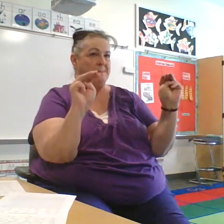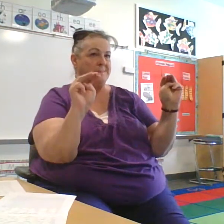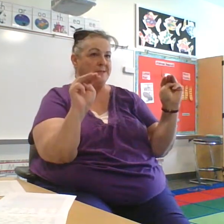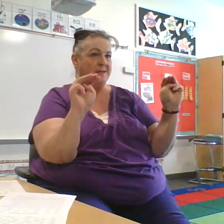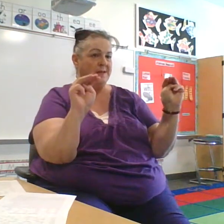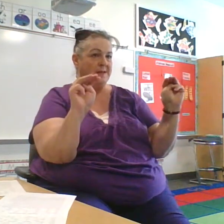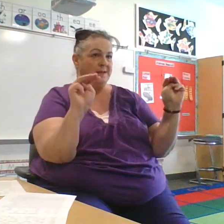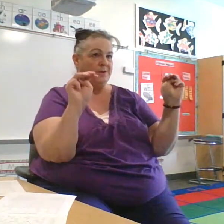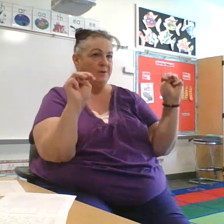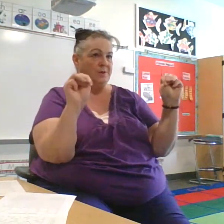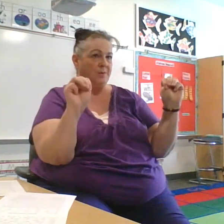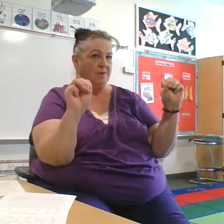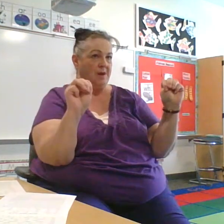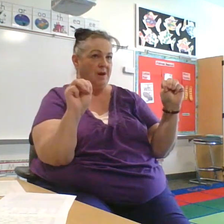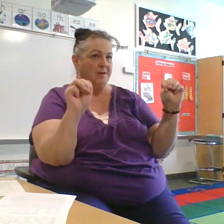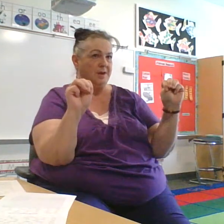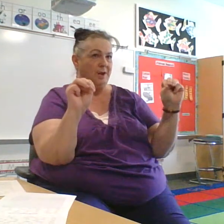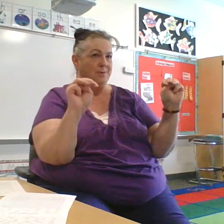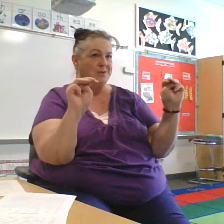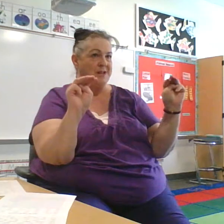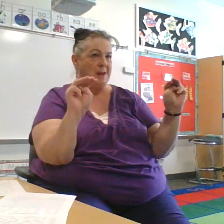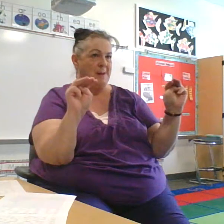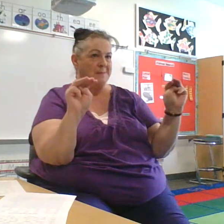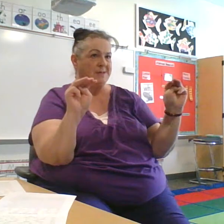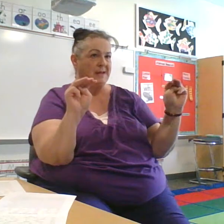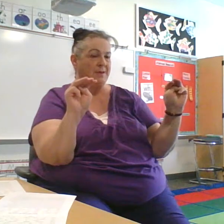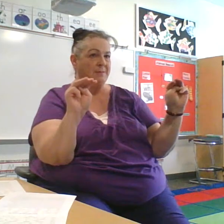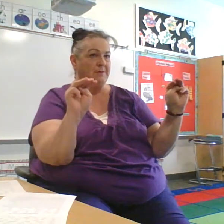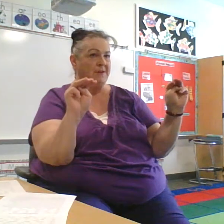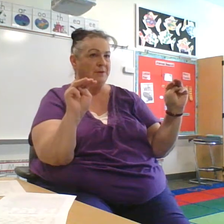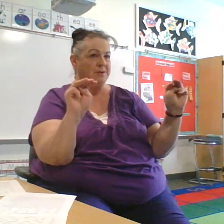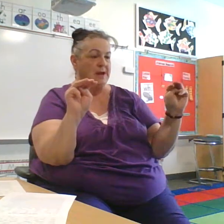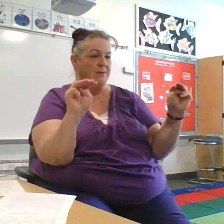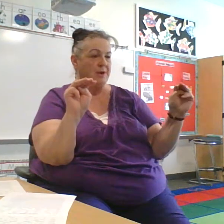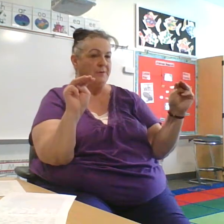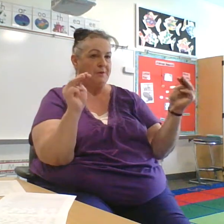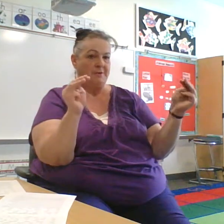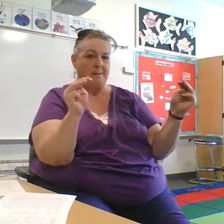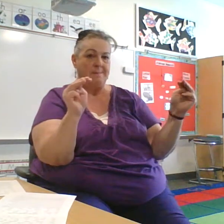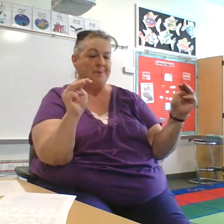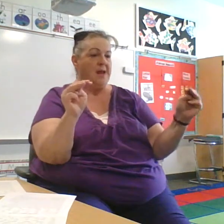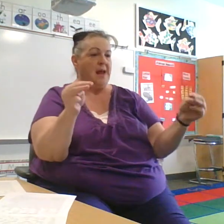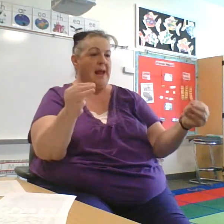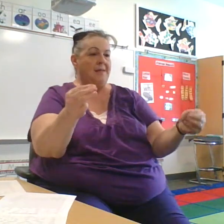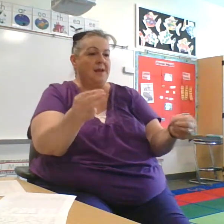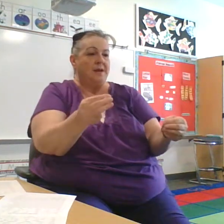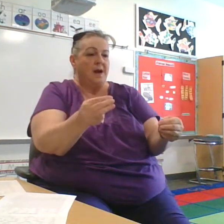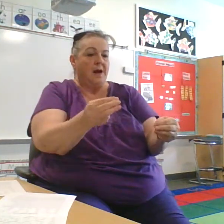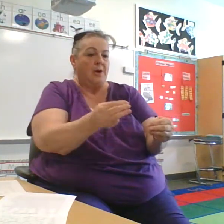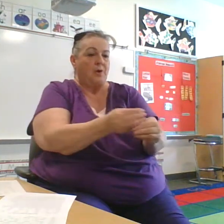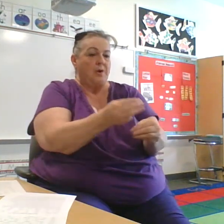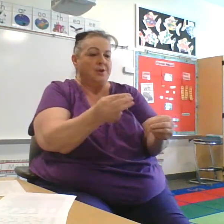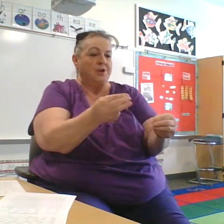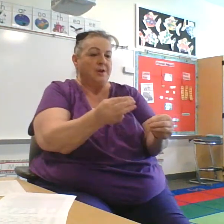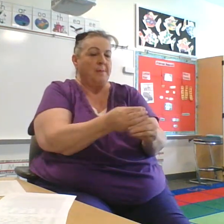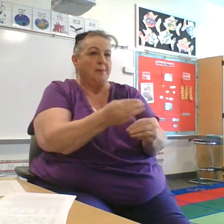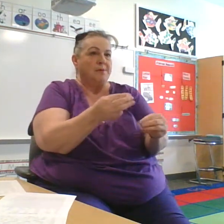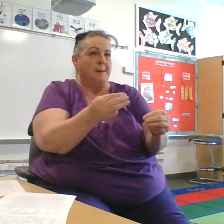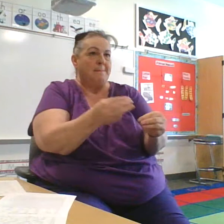M's. So you unclose the M, stick the three fingers out over your thumb, and then crunch the numbers.